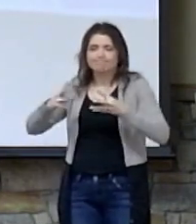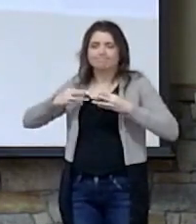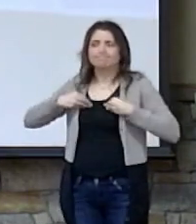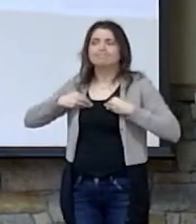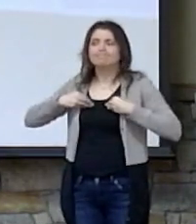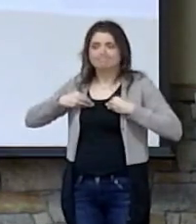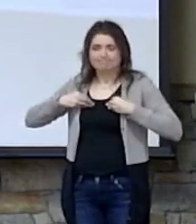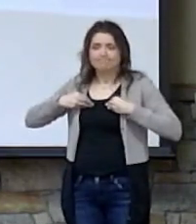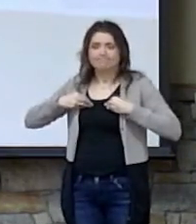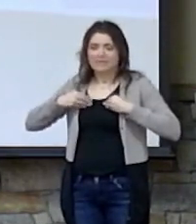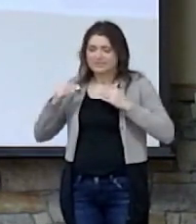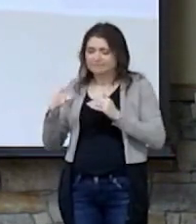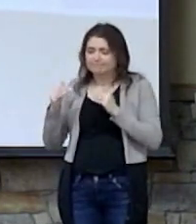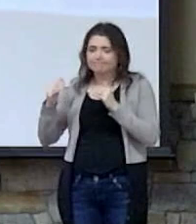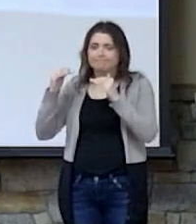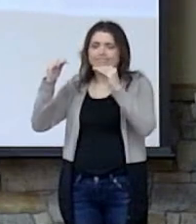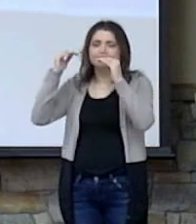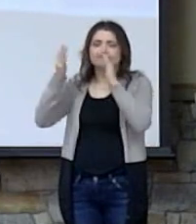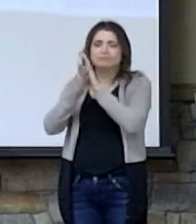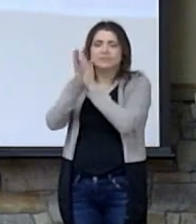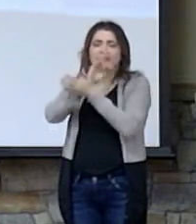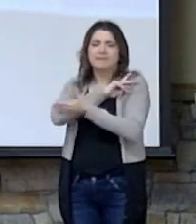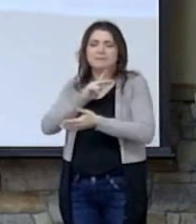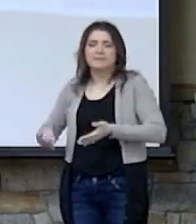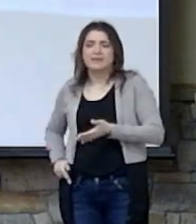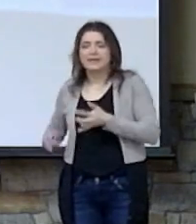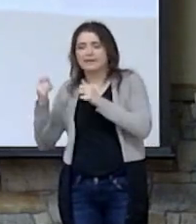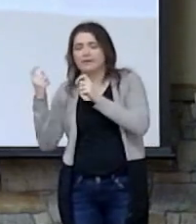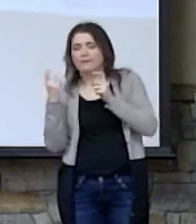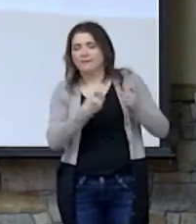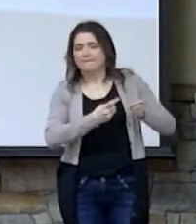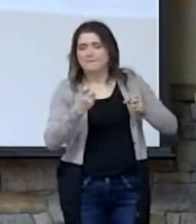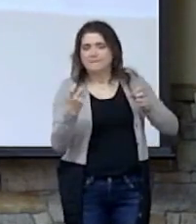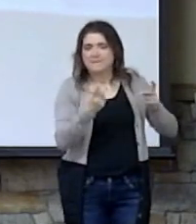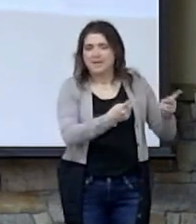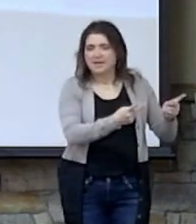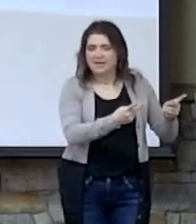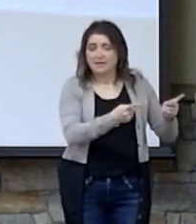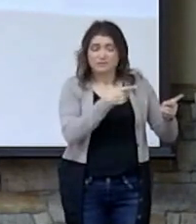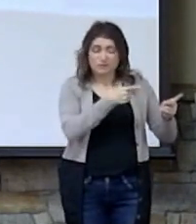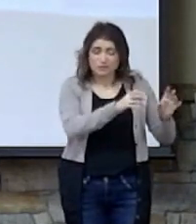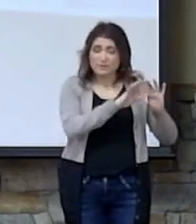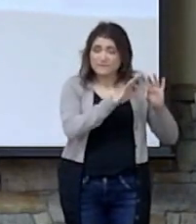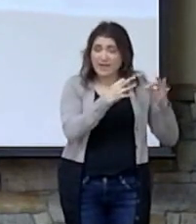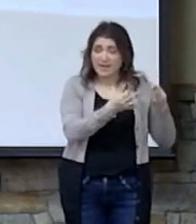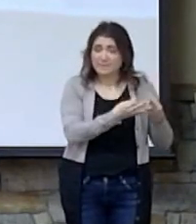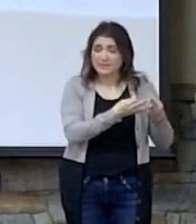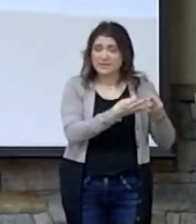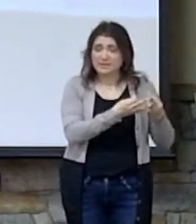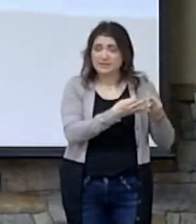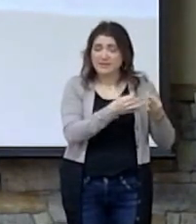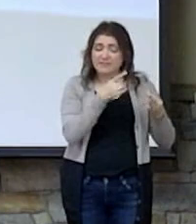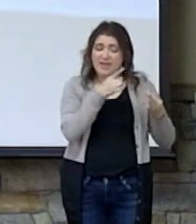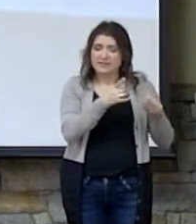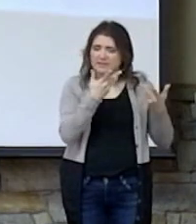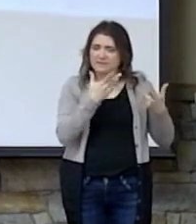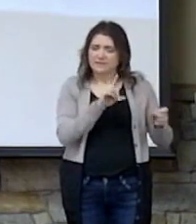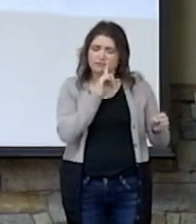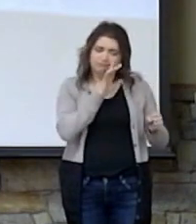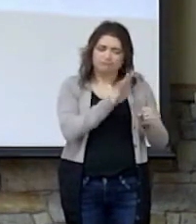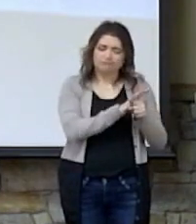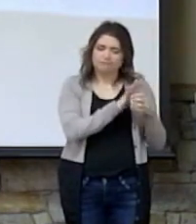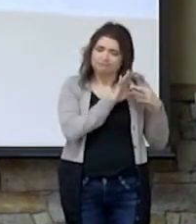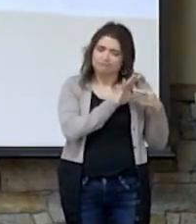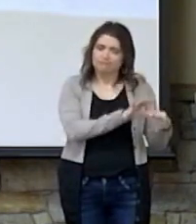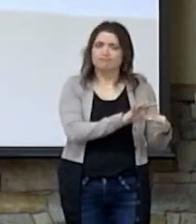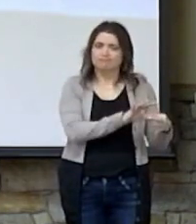to the throne and now give it back. Give it back to a family that he had entered into this covenant relationship with.